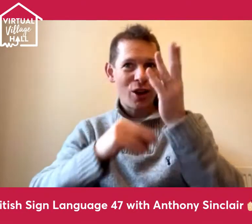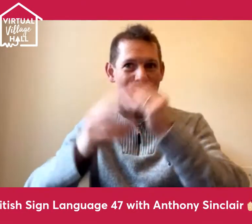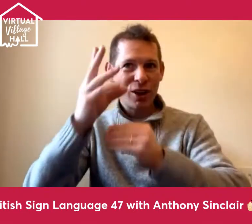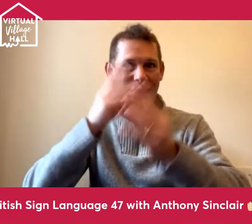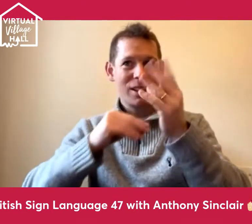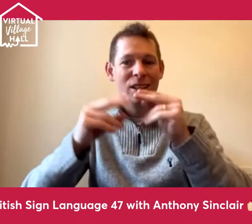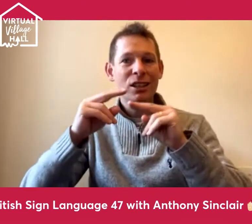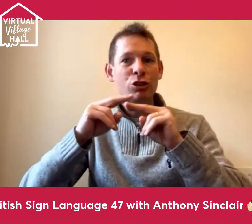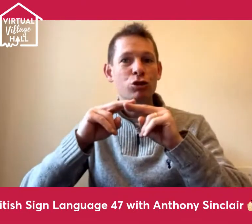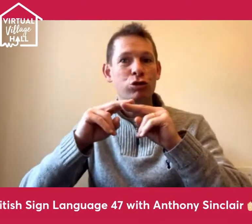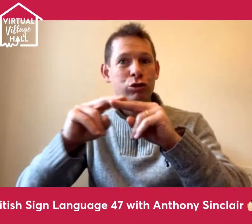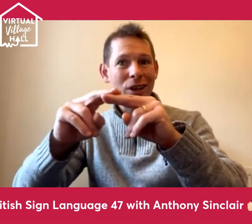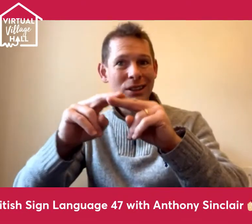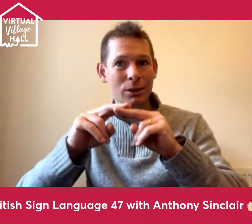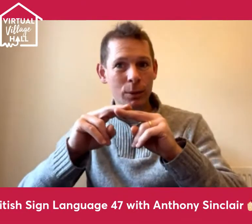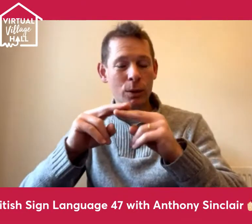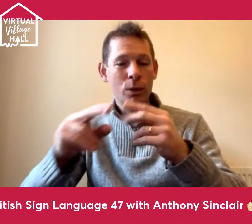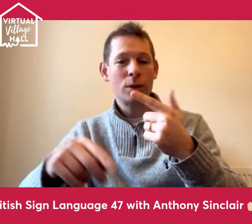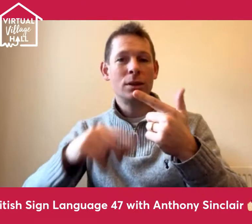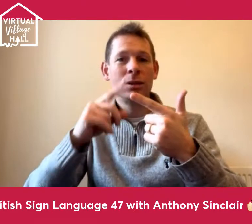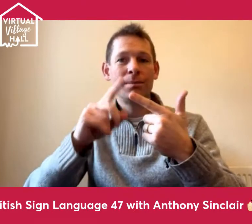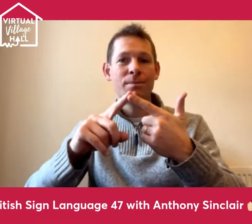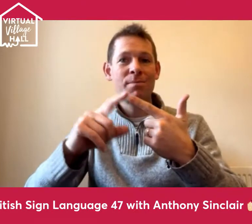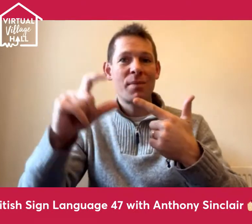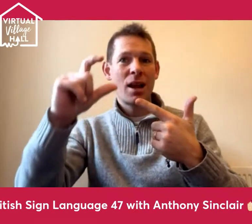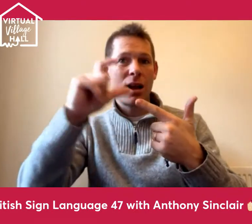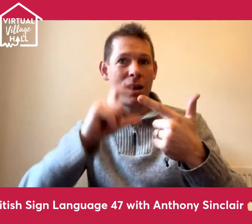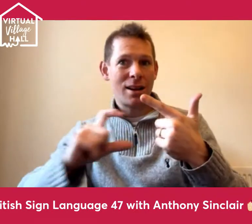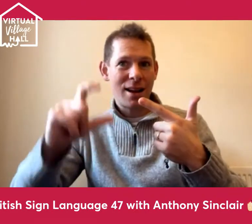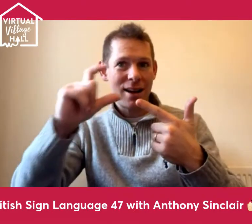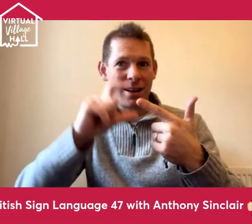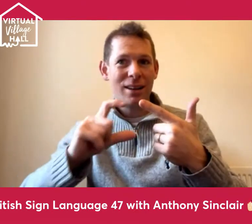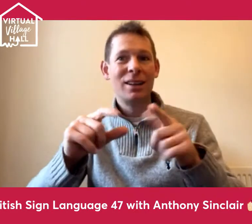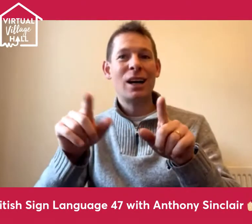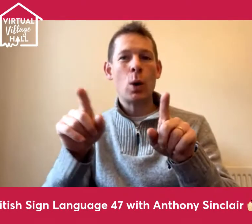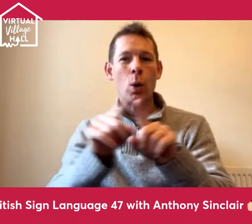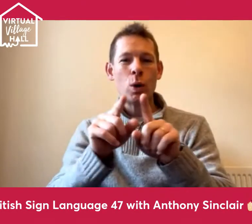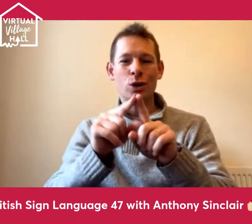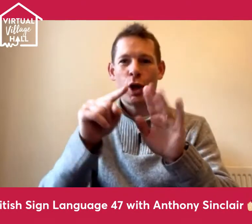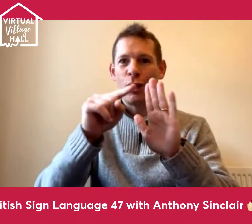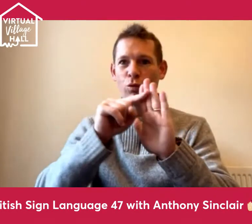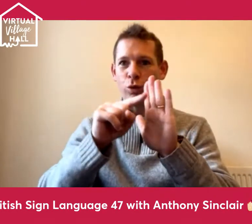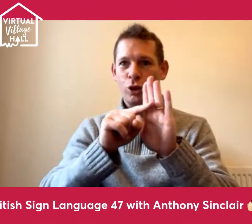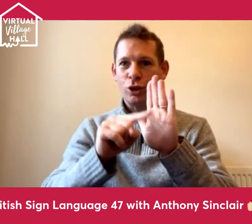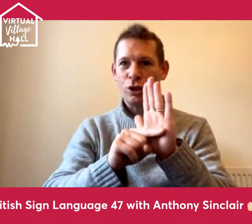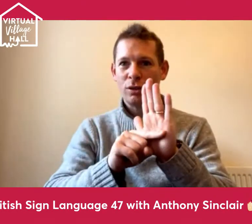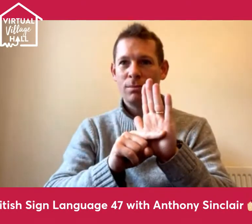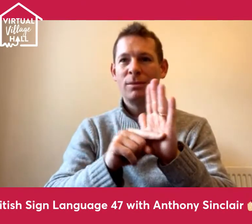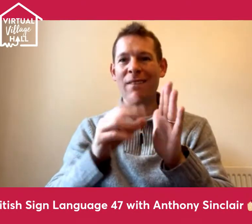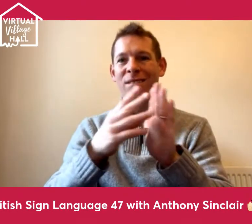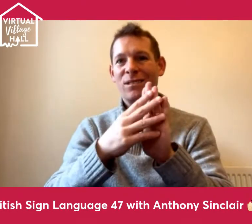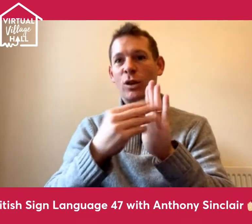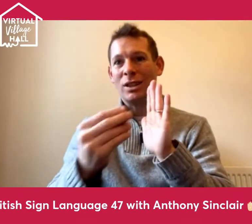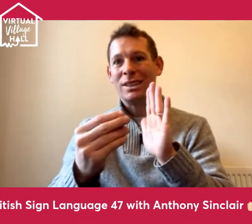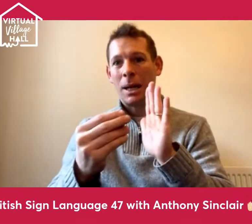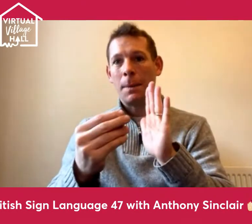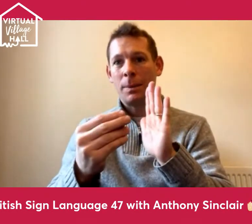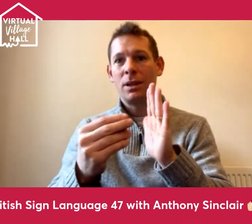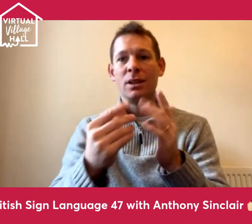So hopefully everyone enjoyed our session on transport and colours today. And also, as I explained a little bit about